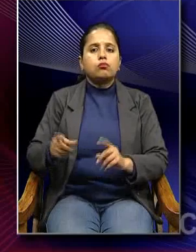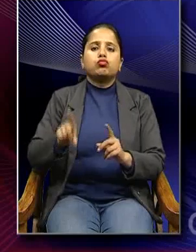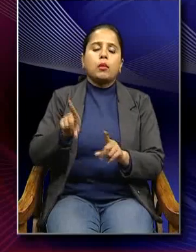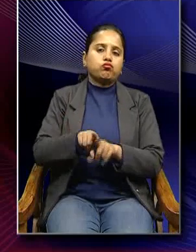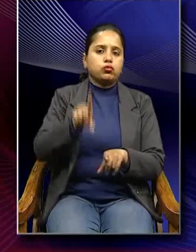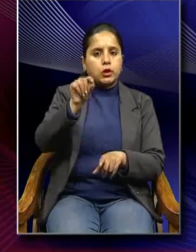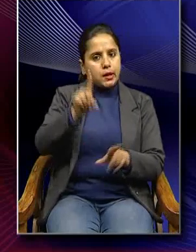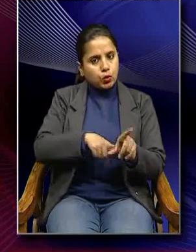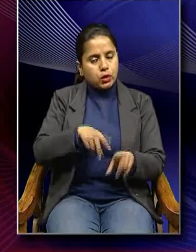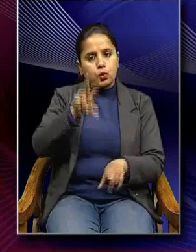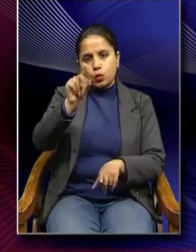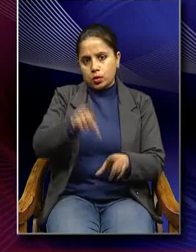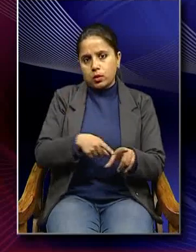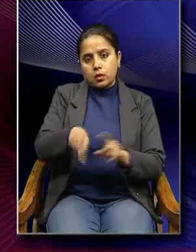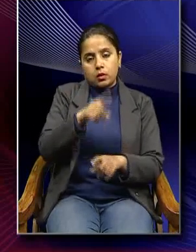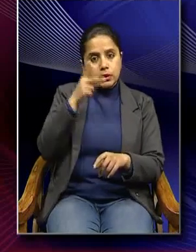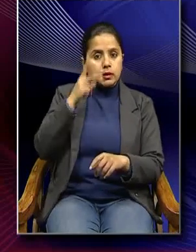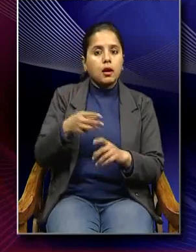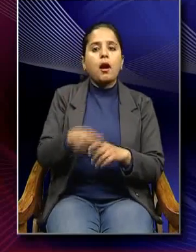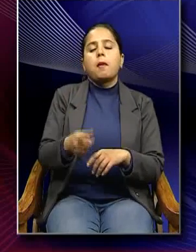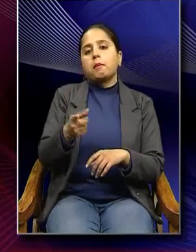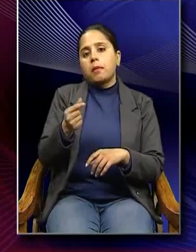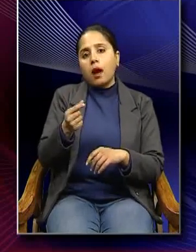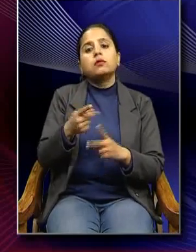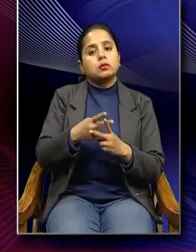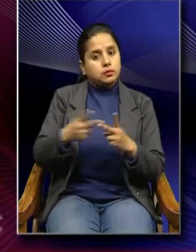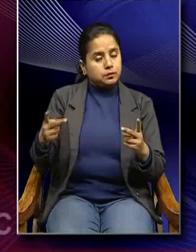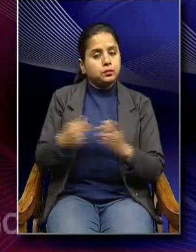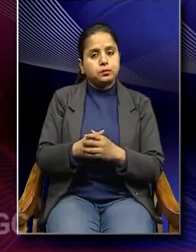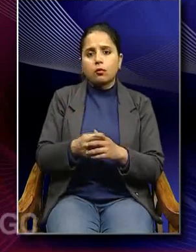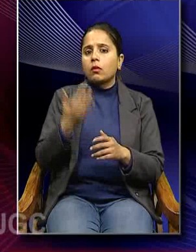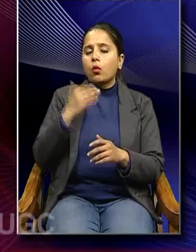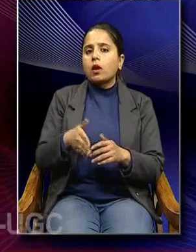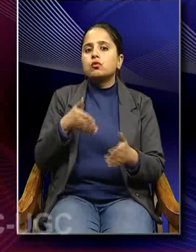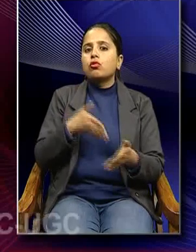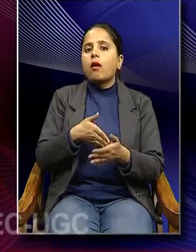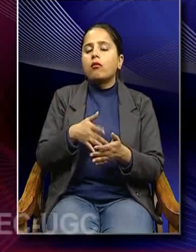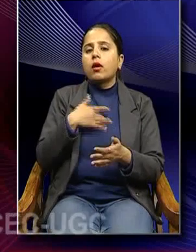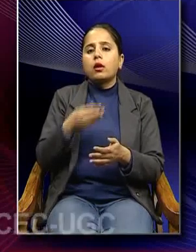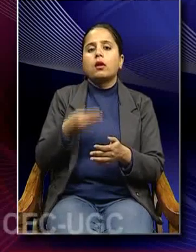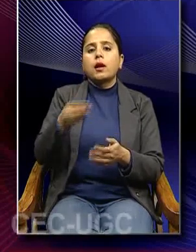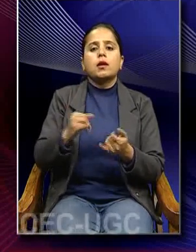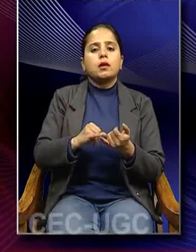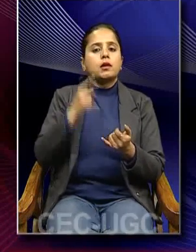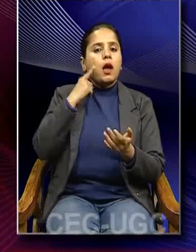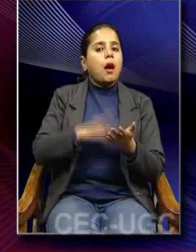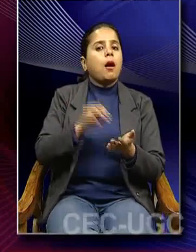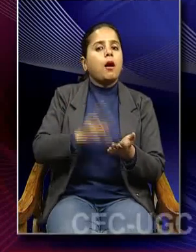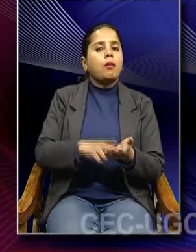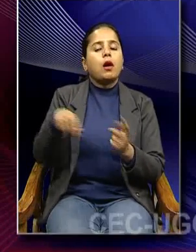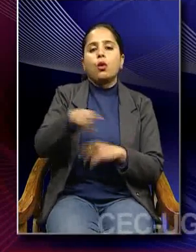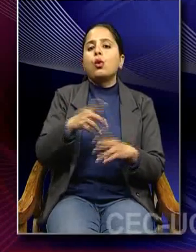the basically based on prices. So it was a challenge given by Simon that what would